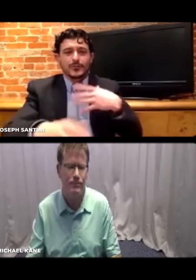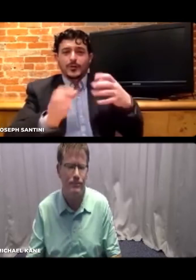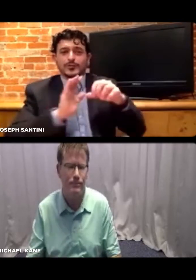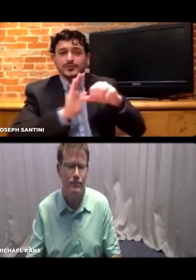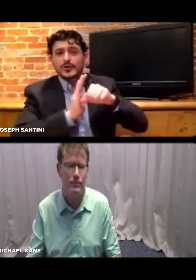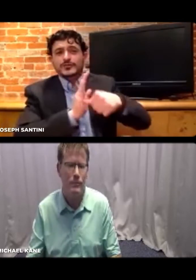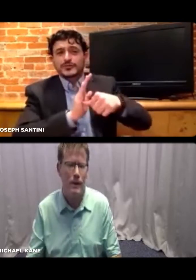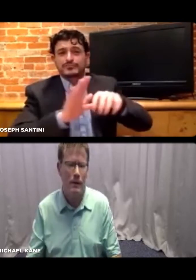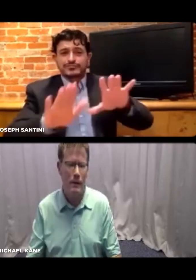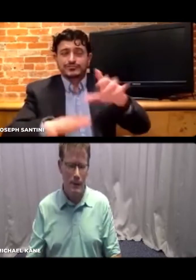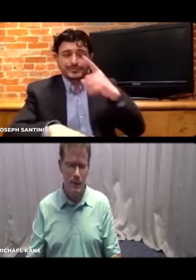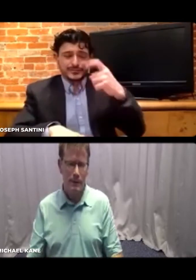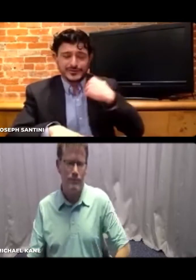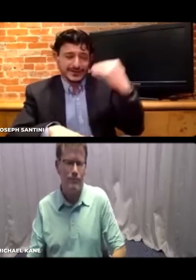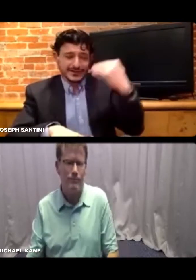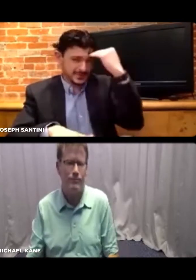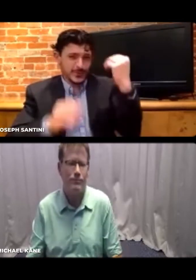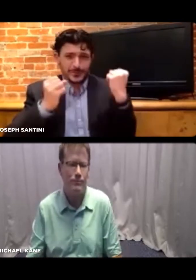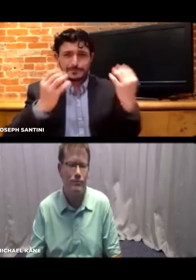I'm impressed with that, Mike,